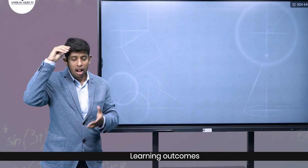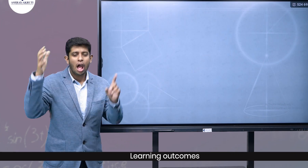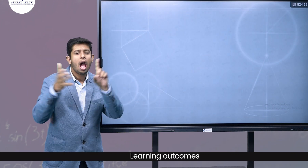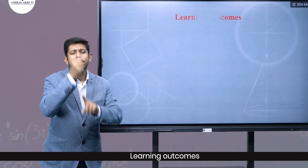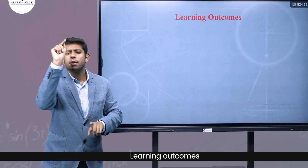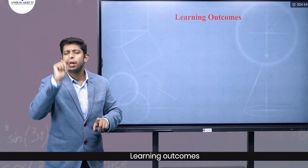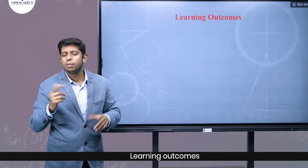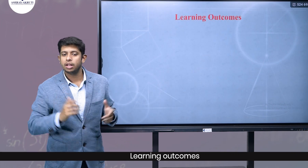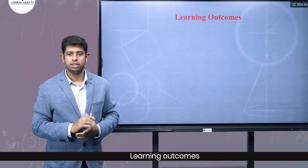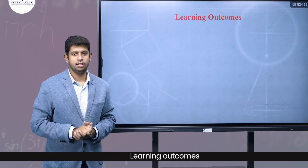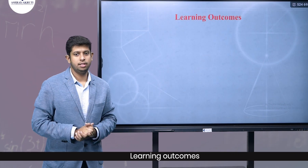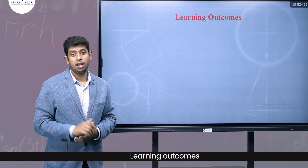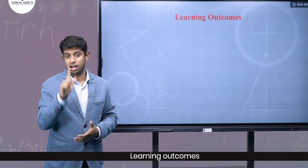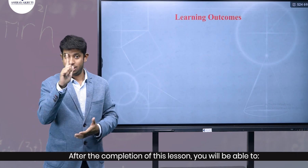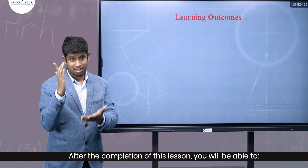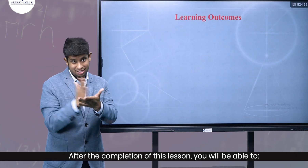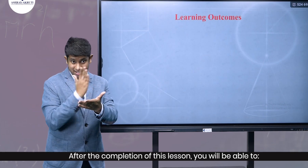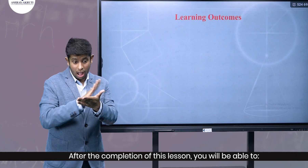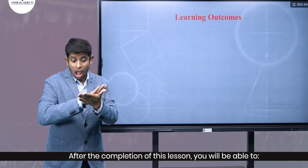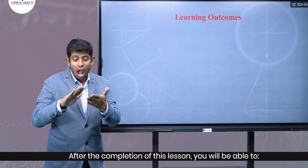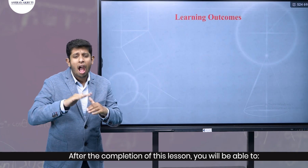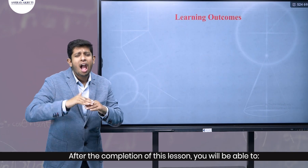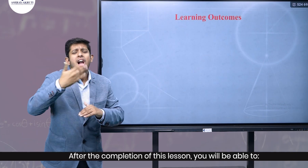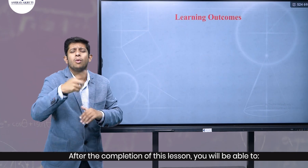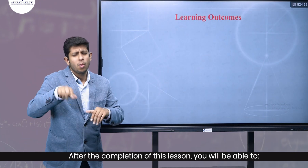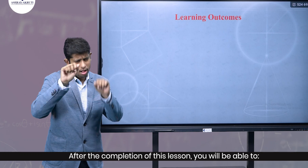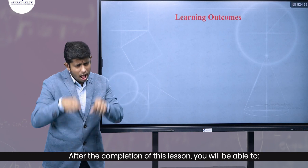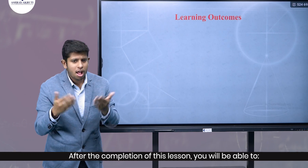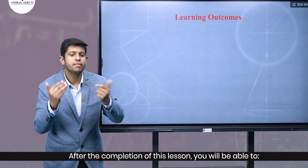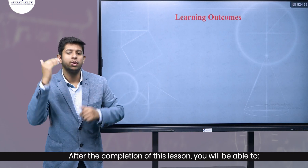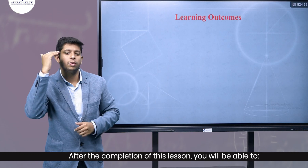Learning outcomes. After the completion of this lesson, you will be able to